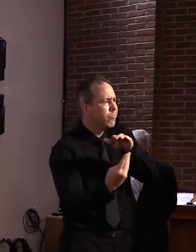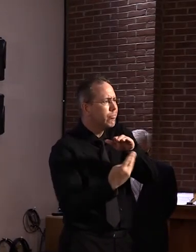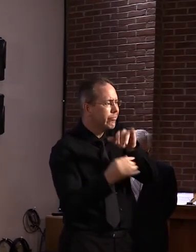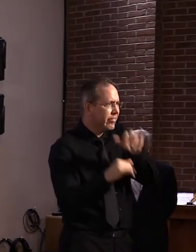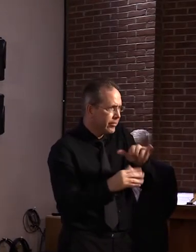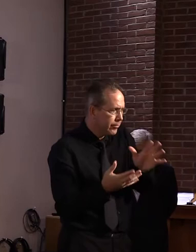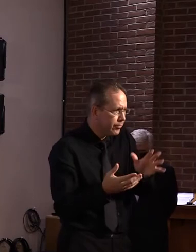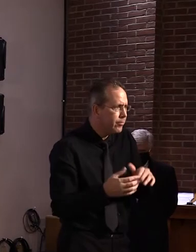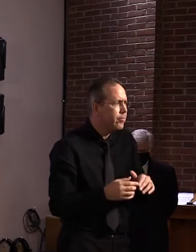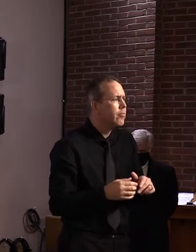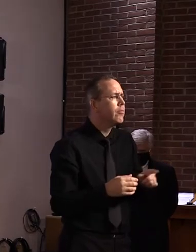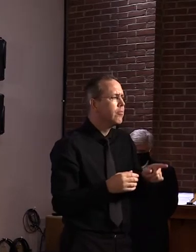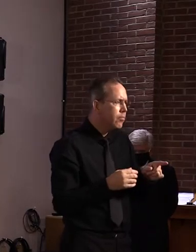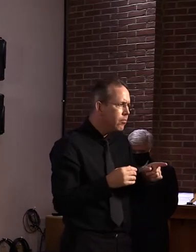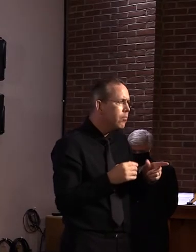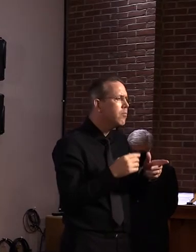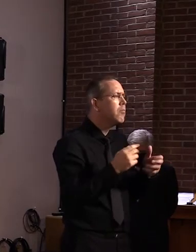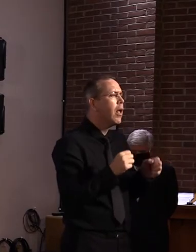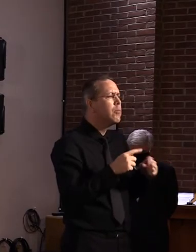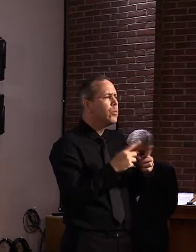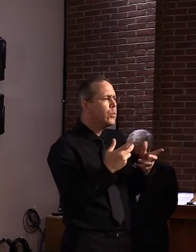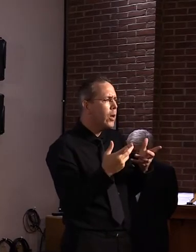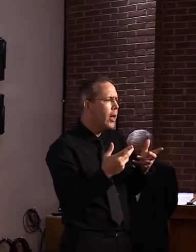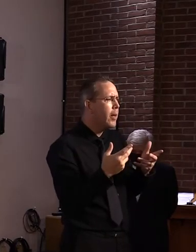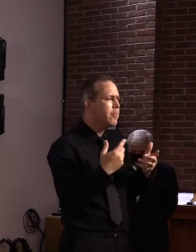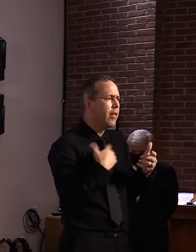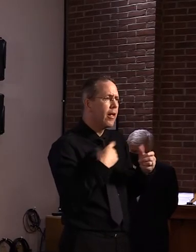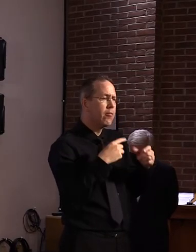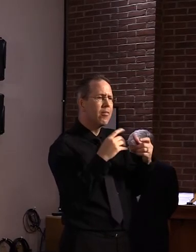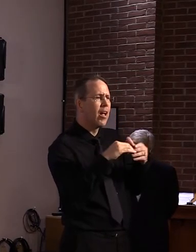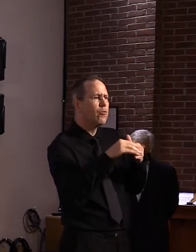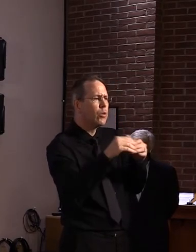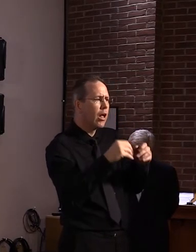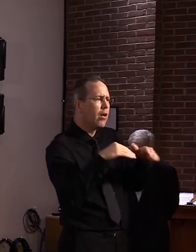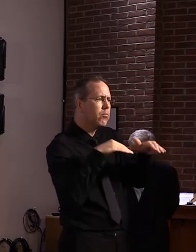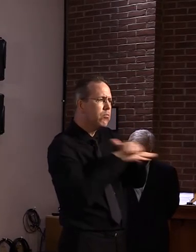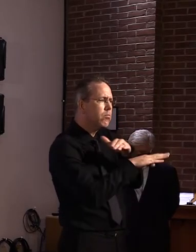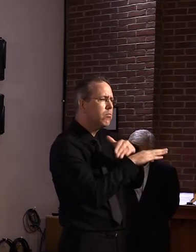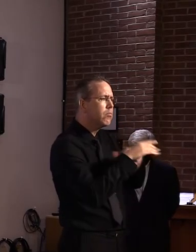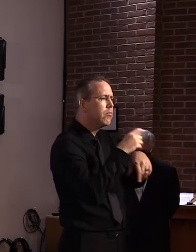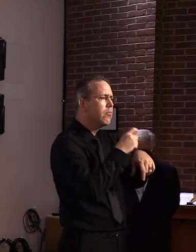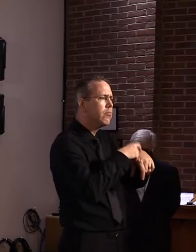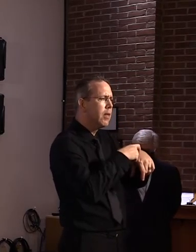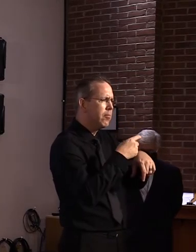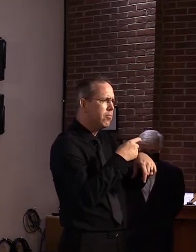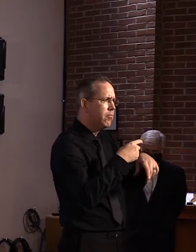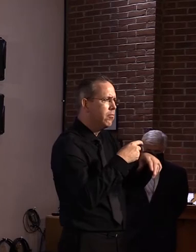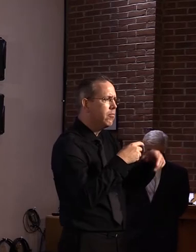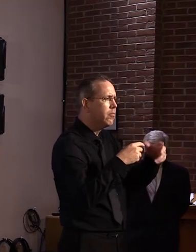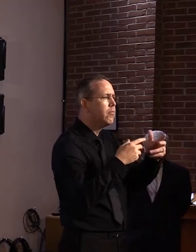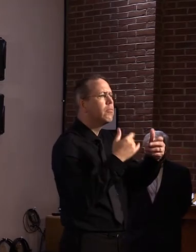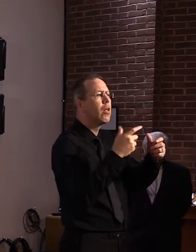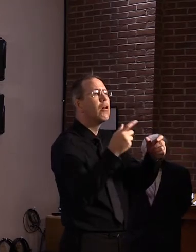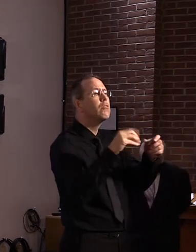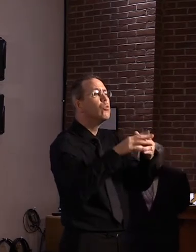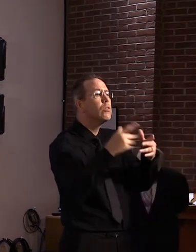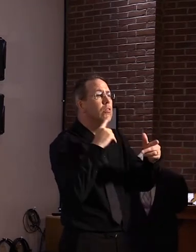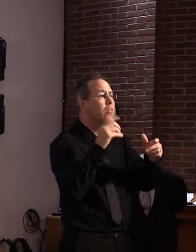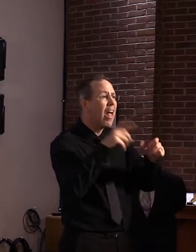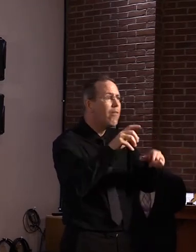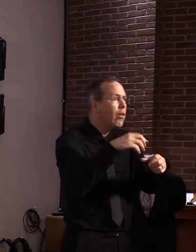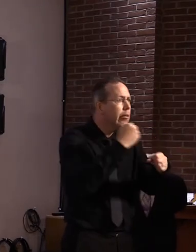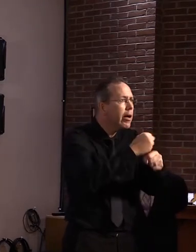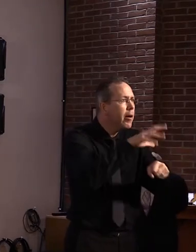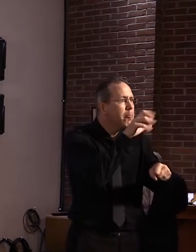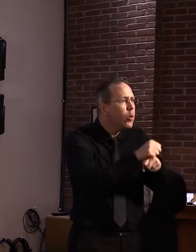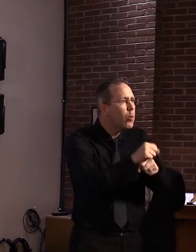testing all the time when their campus is up and running. So it won't just be an exercise we do when people arrive